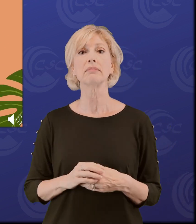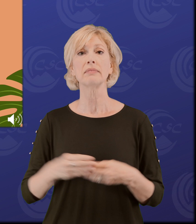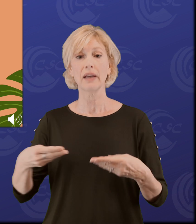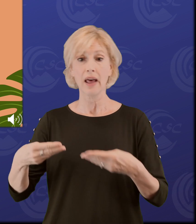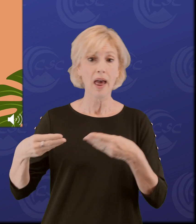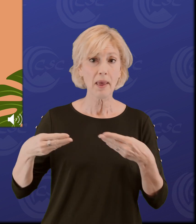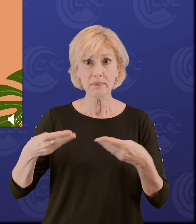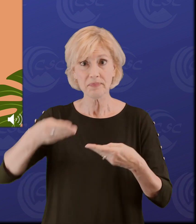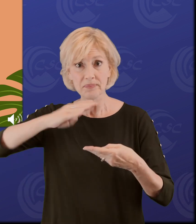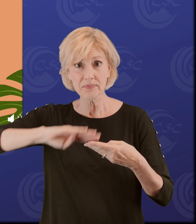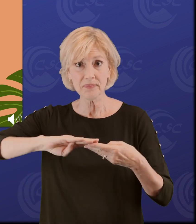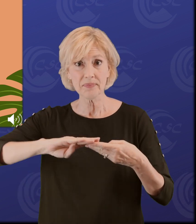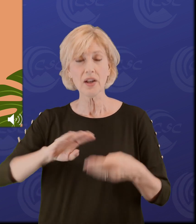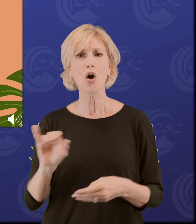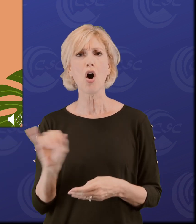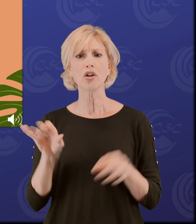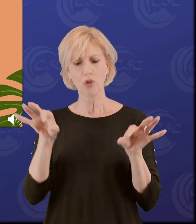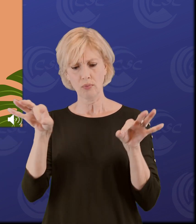voting instructions.